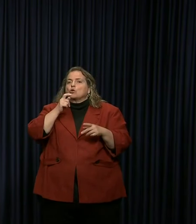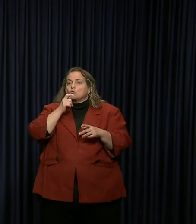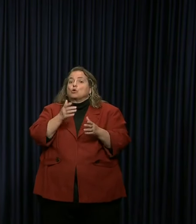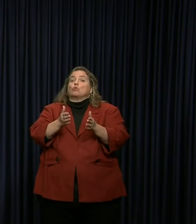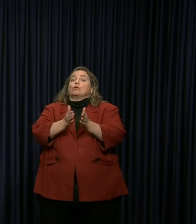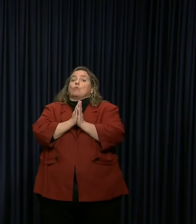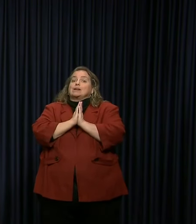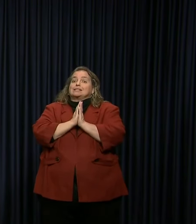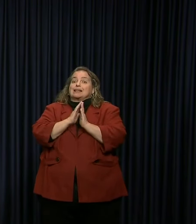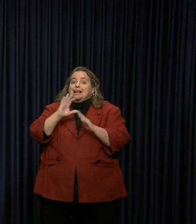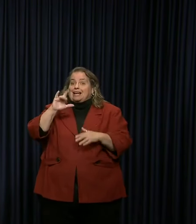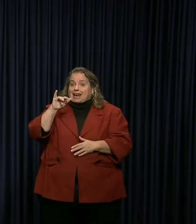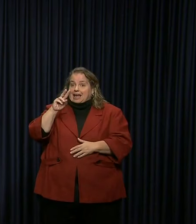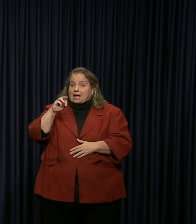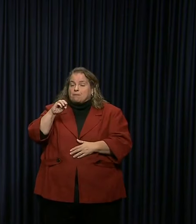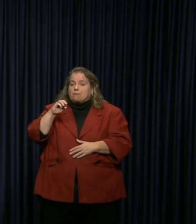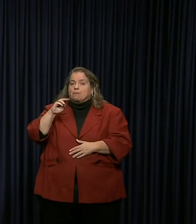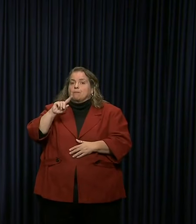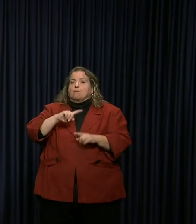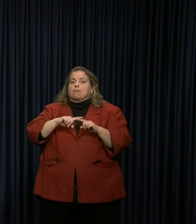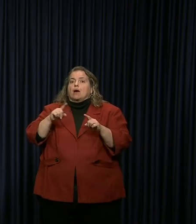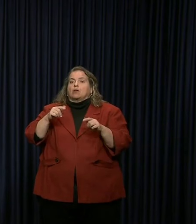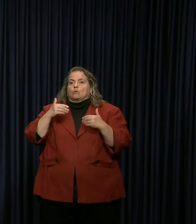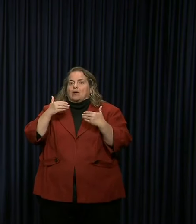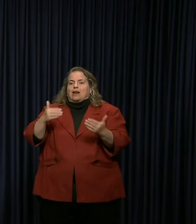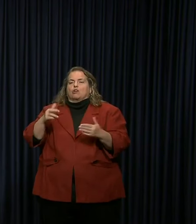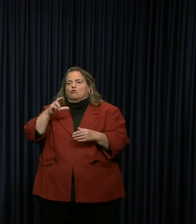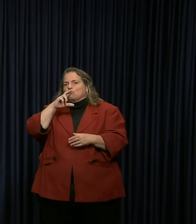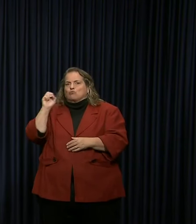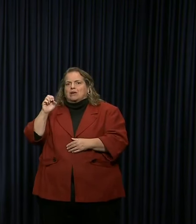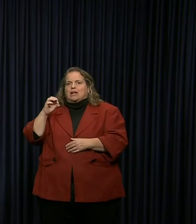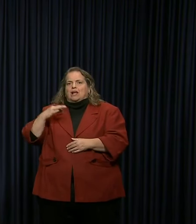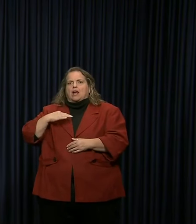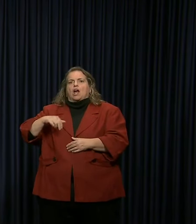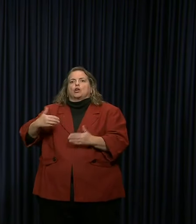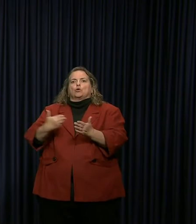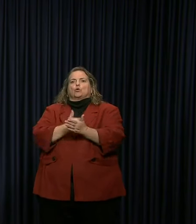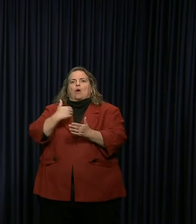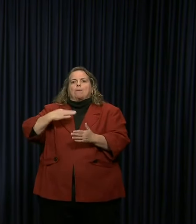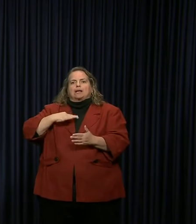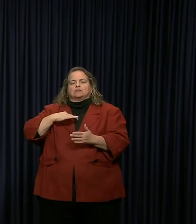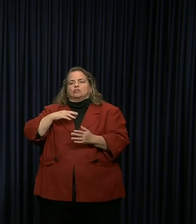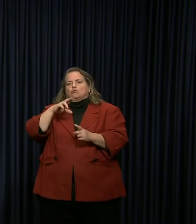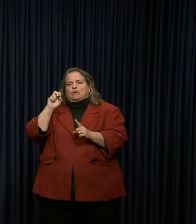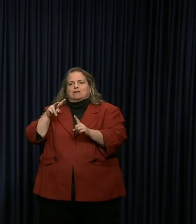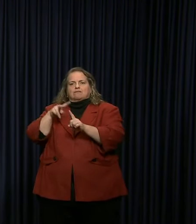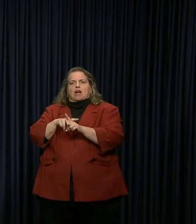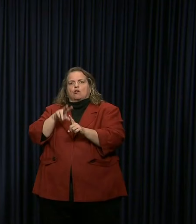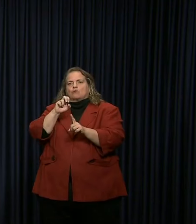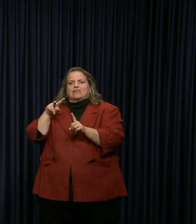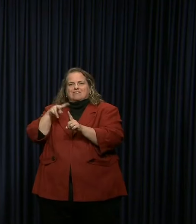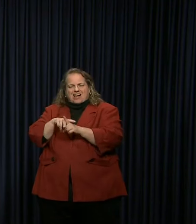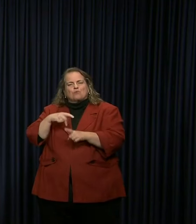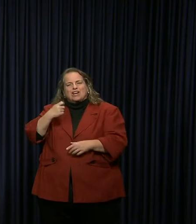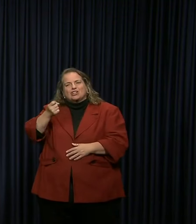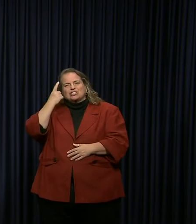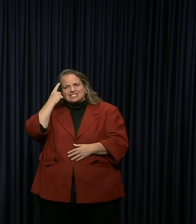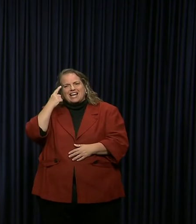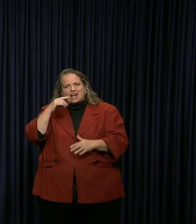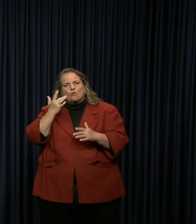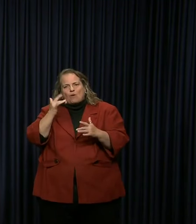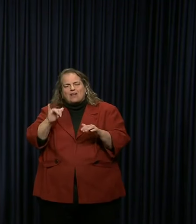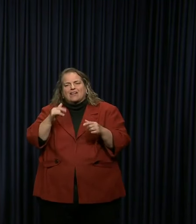a claim but went ahead and requested payment or refiled a new claim. And we understand why that happens. People